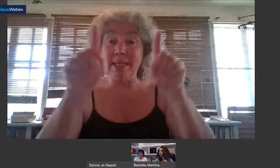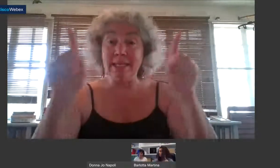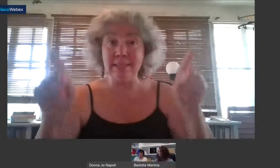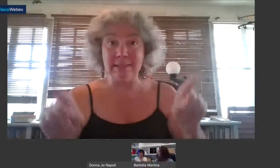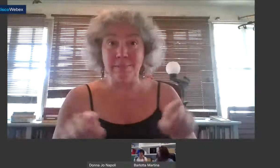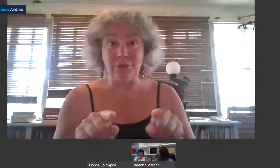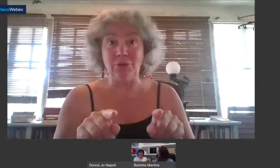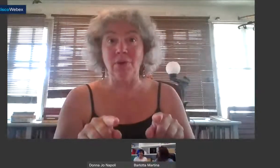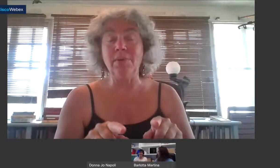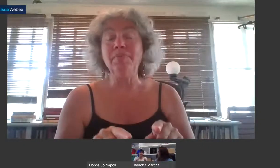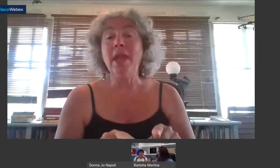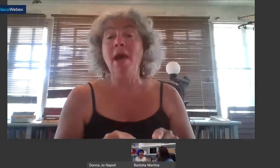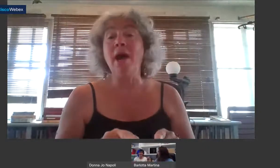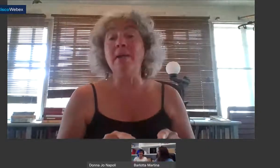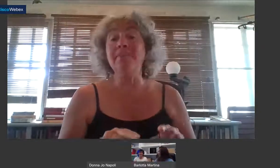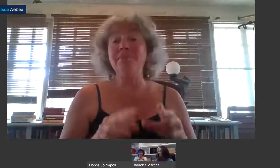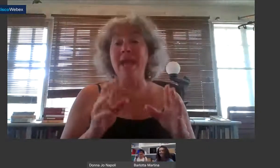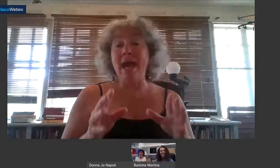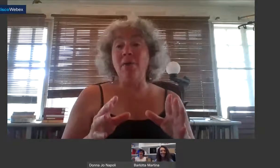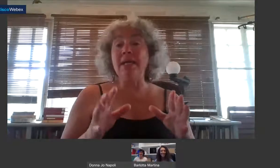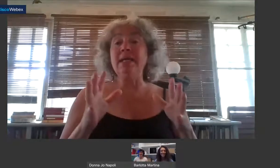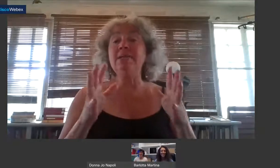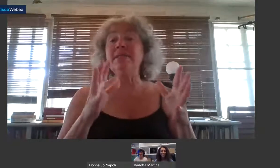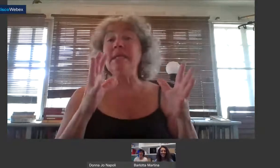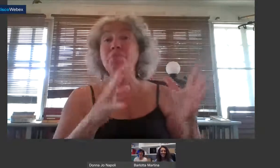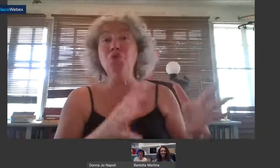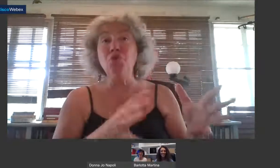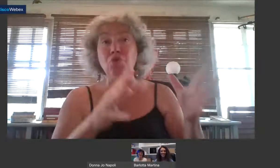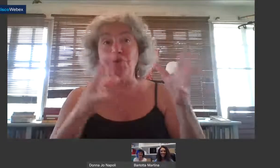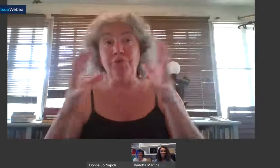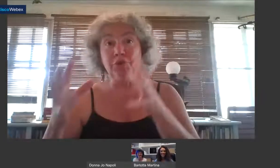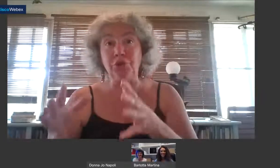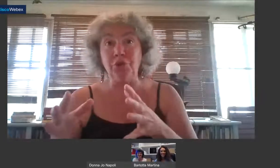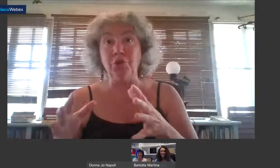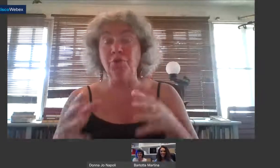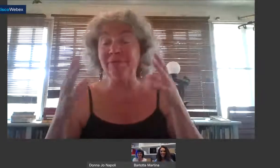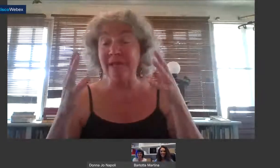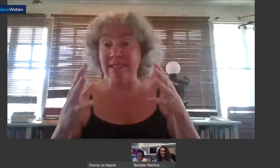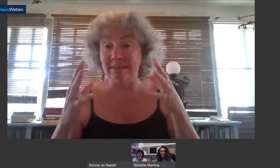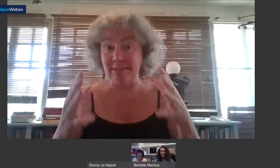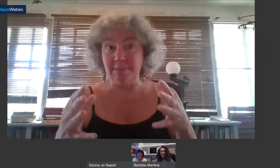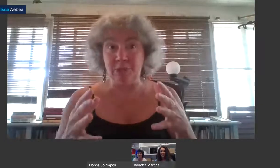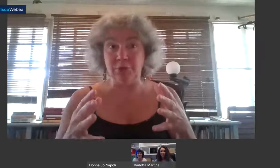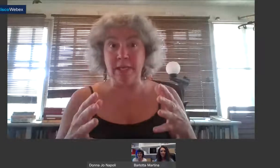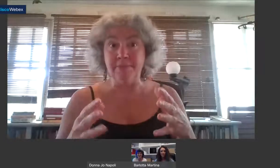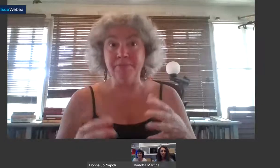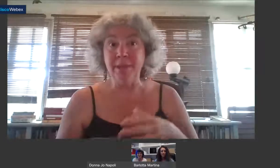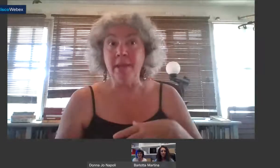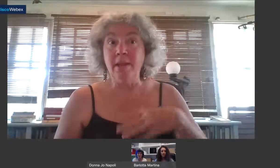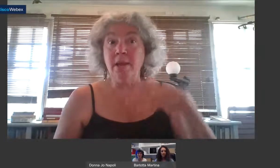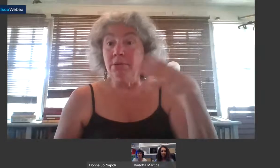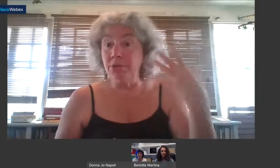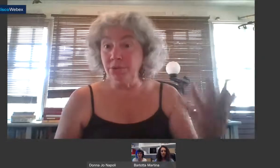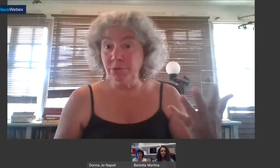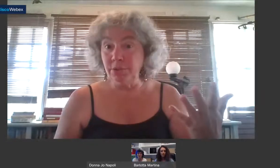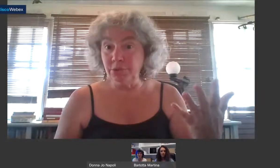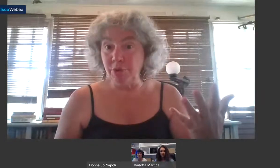is symmetrical. Now, is the move to reflexive symmetry due to the